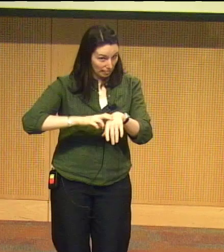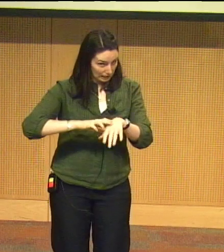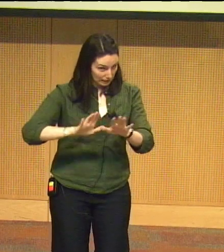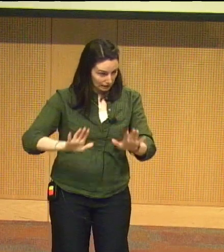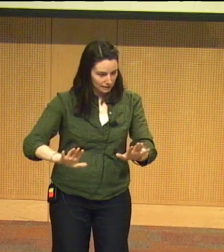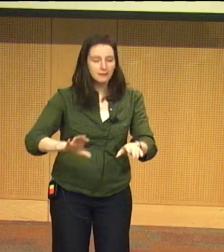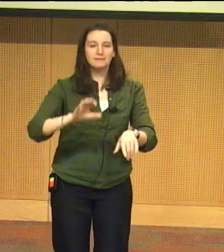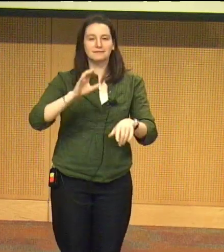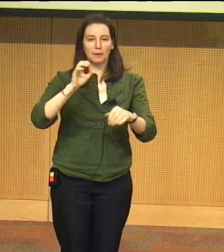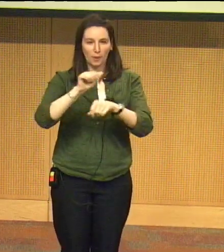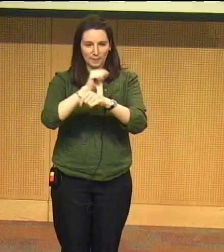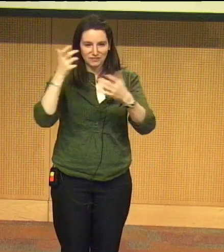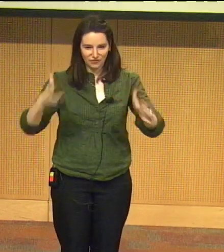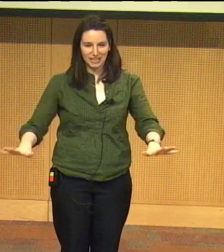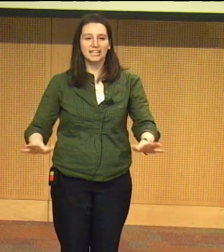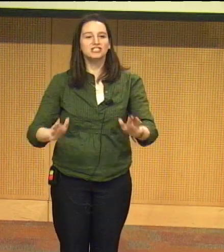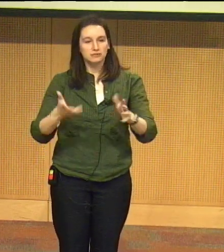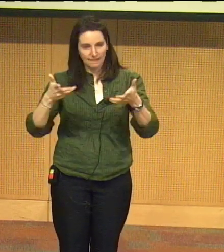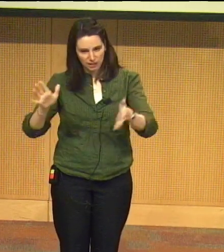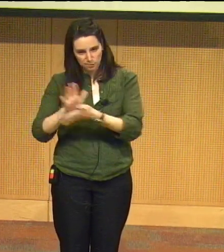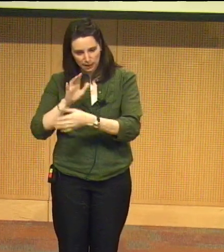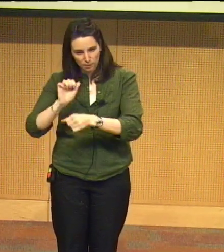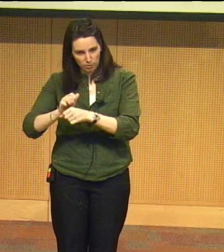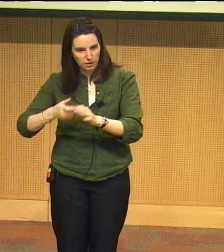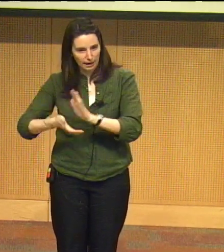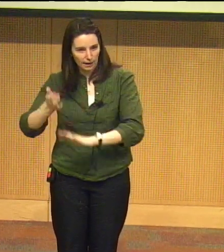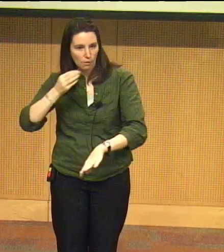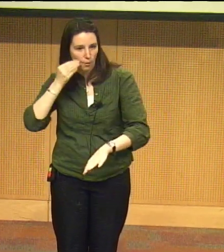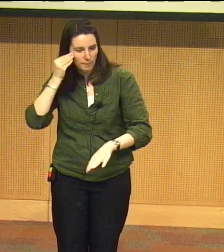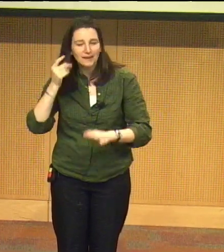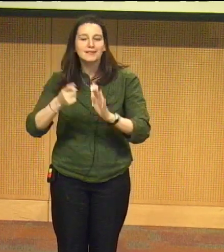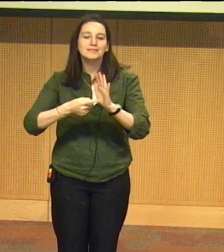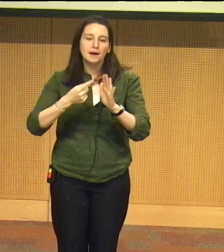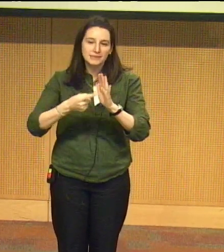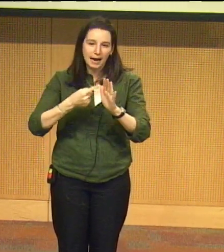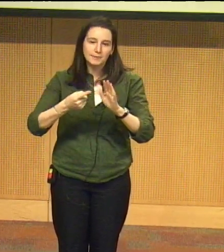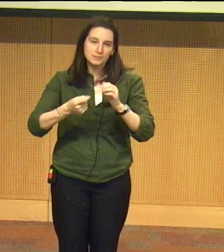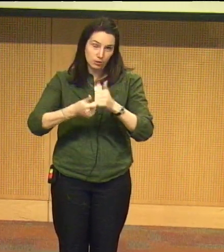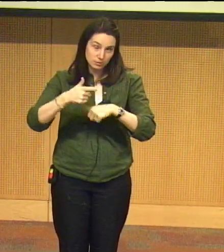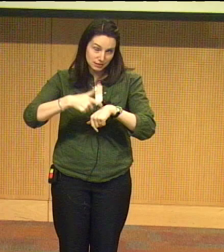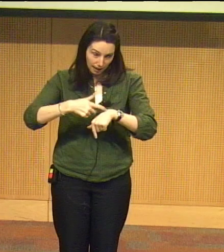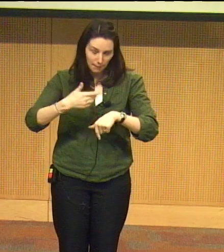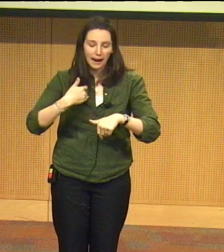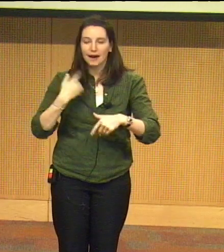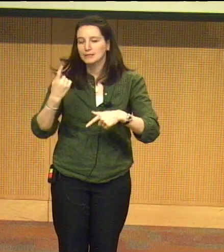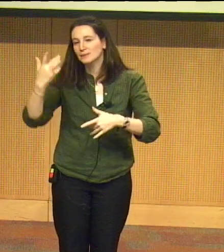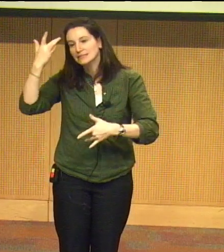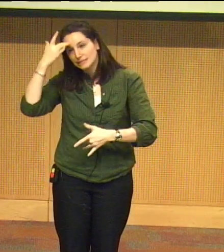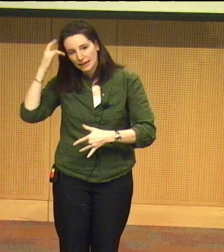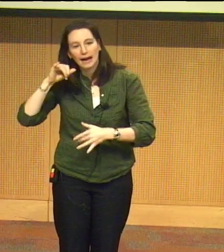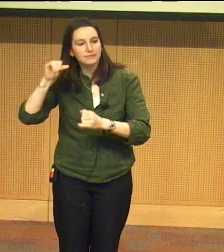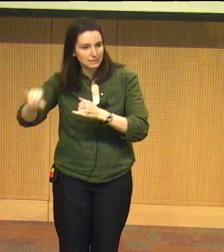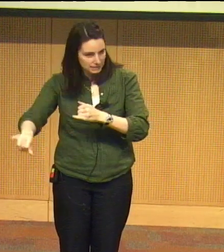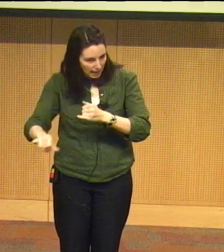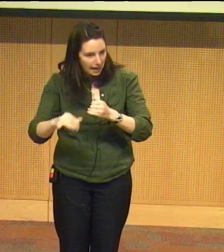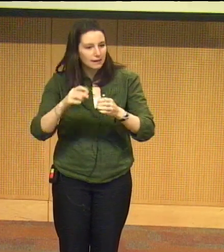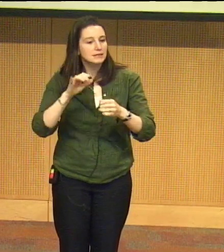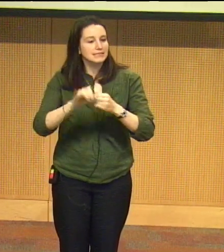normally, appointment's finished, I finish paperwork and I go home. Sometimes, most of the time, I have something sick, I have to stay a little